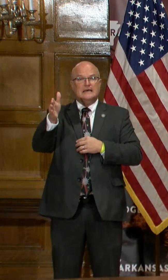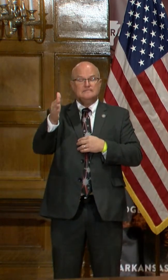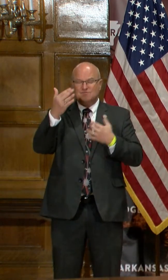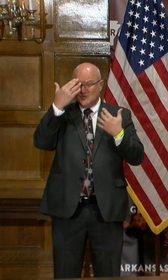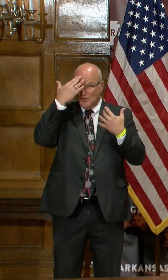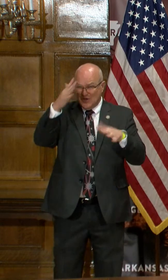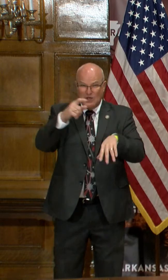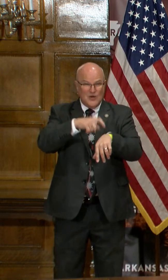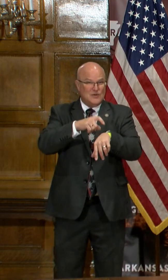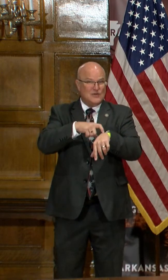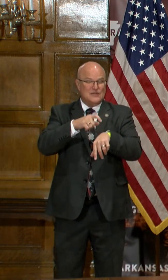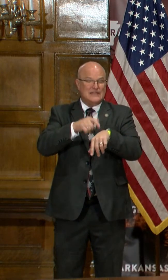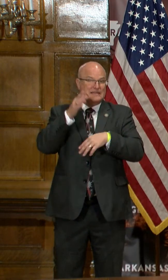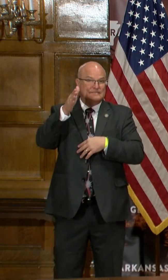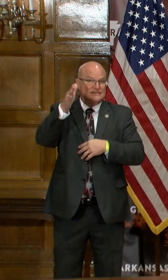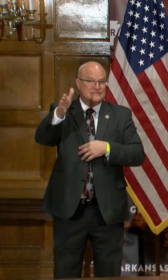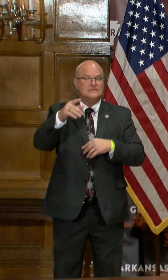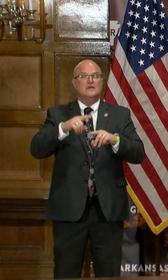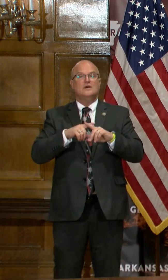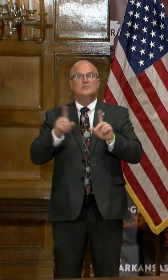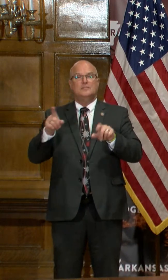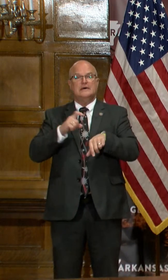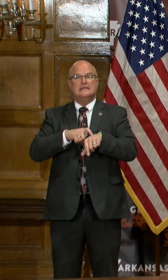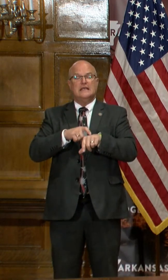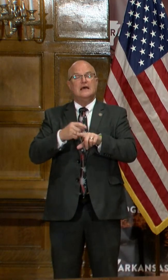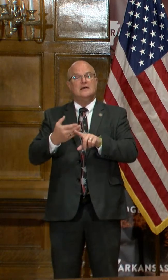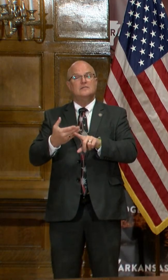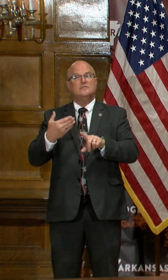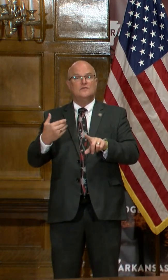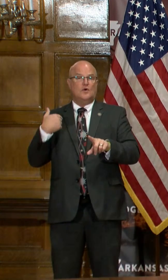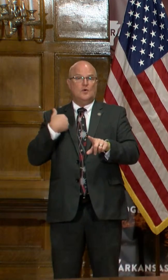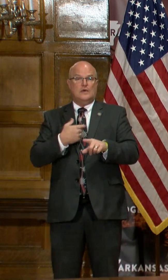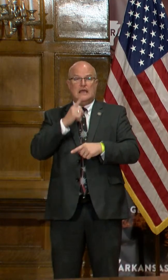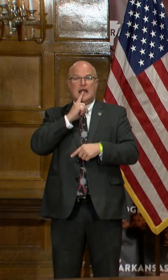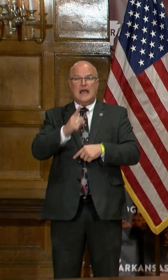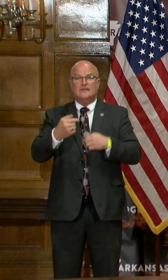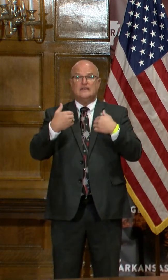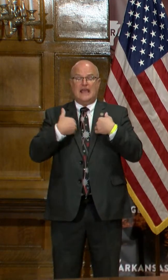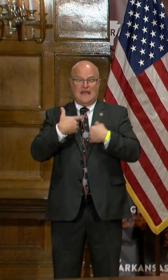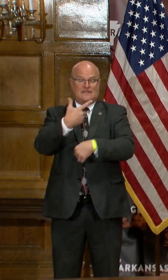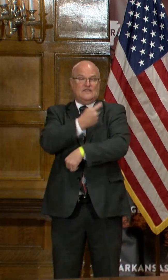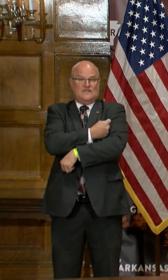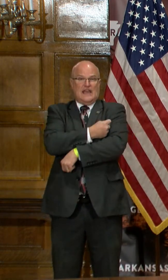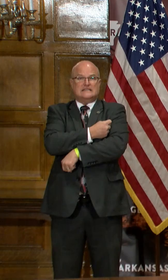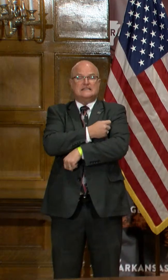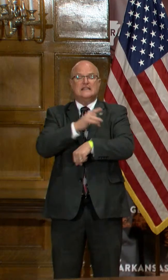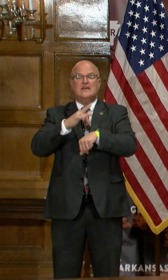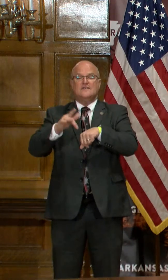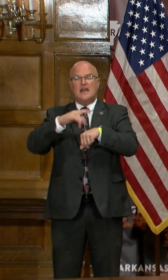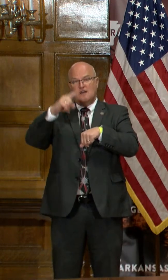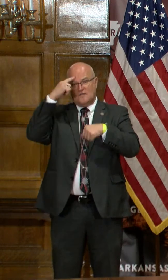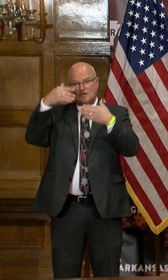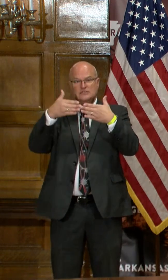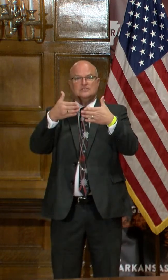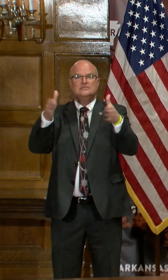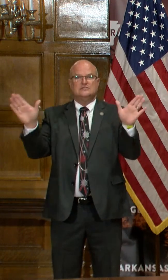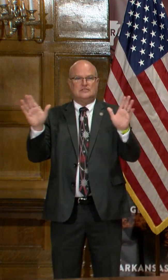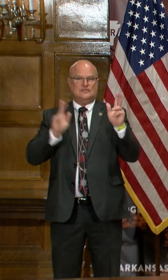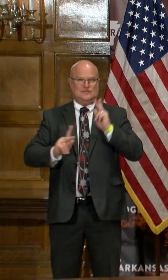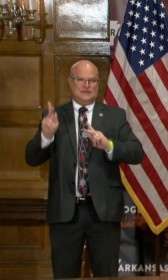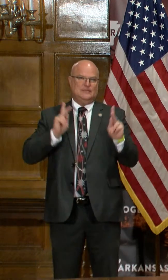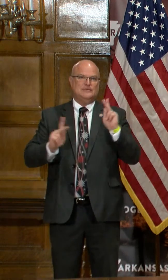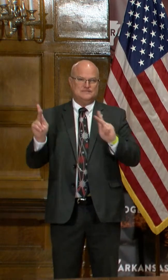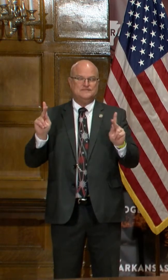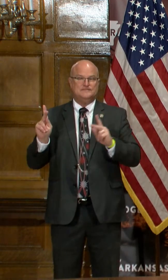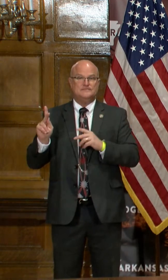know that time frame, but it'll be some time before we actually get the vaccine that's available for the general public.